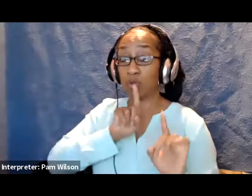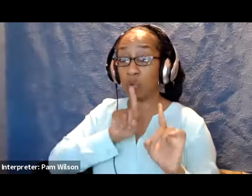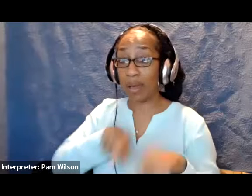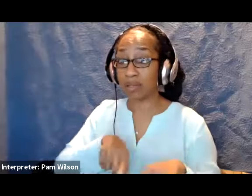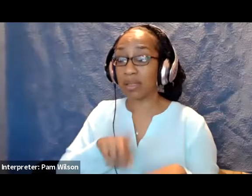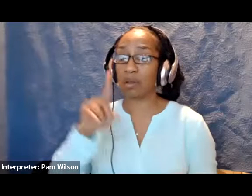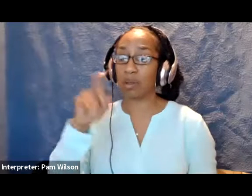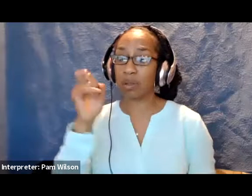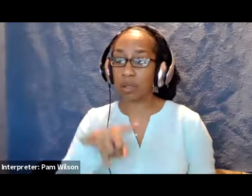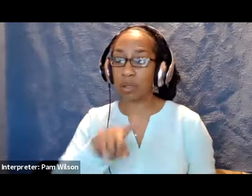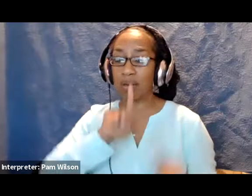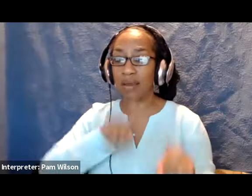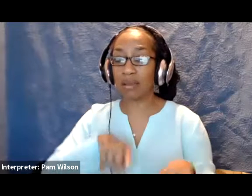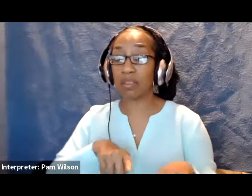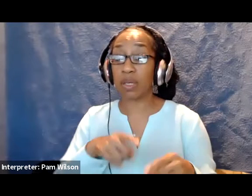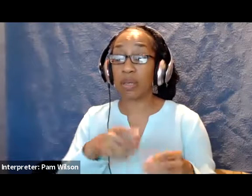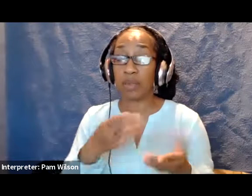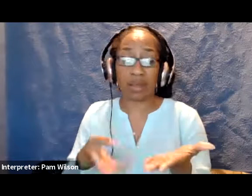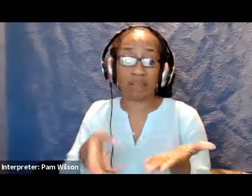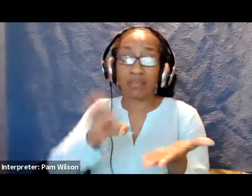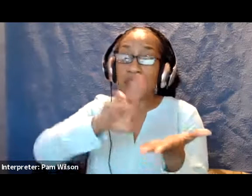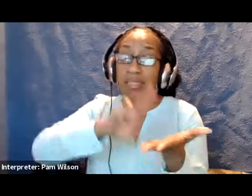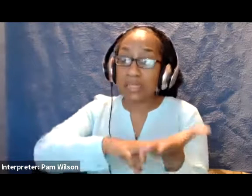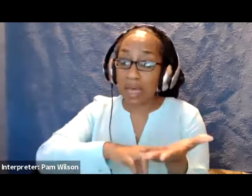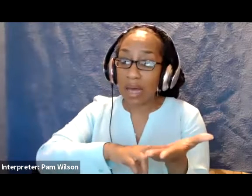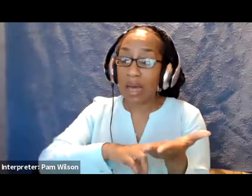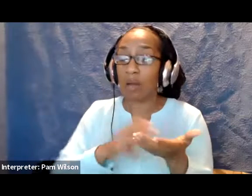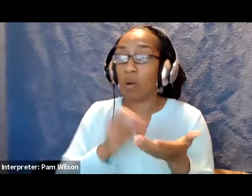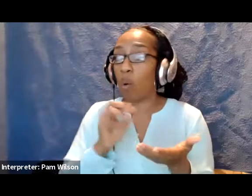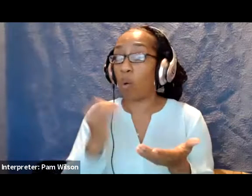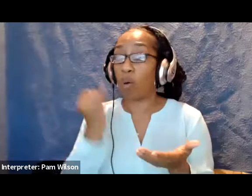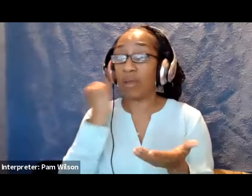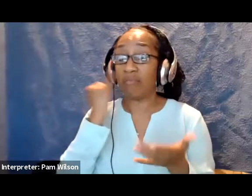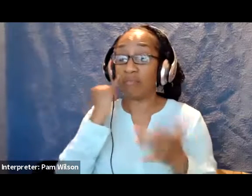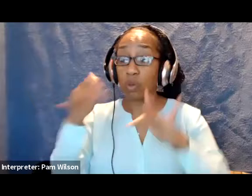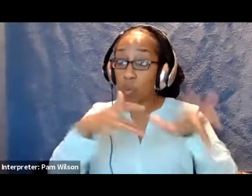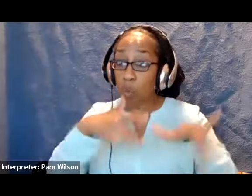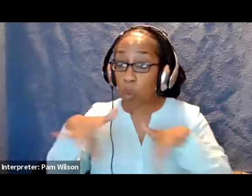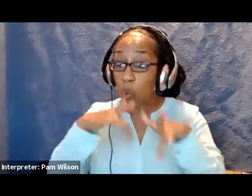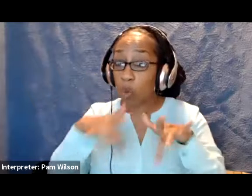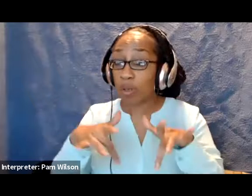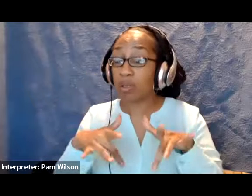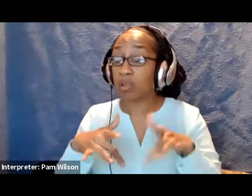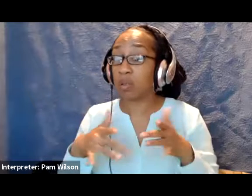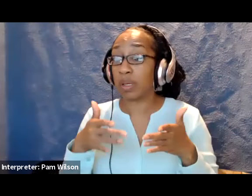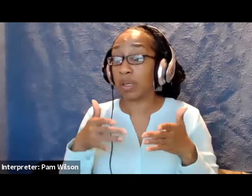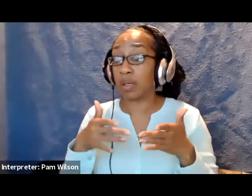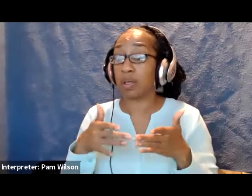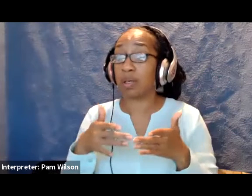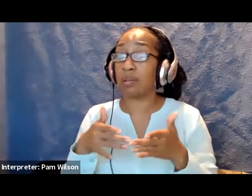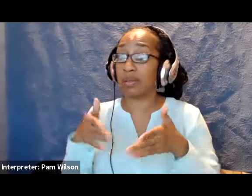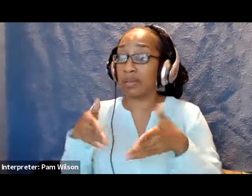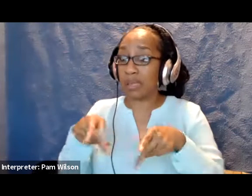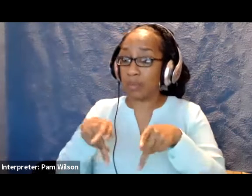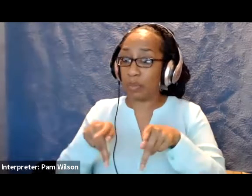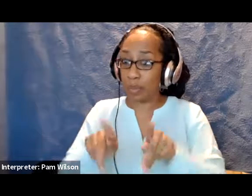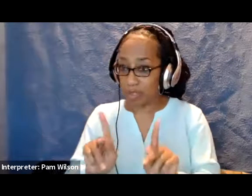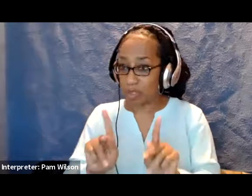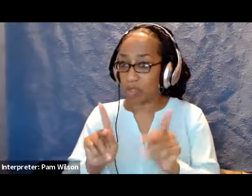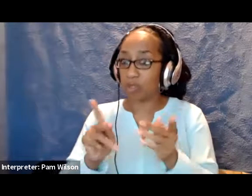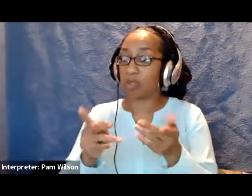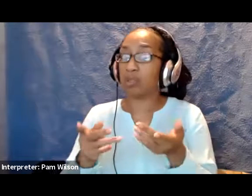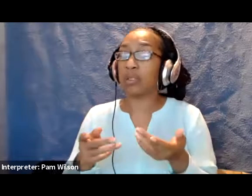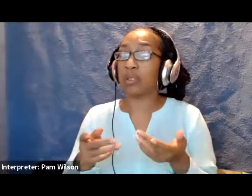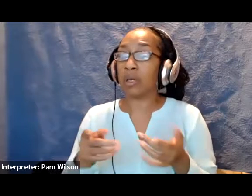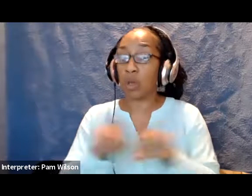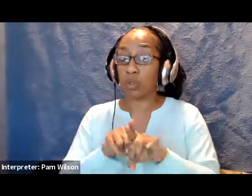a consent form or consent to record, etc. You're also going to want to plan early and devise